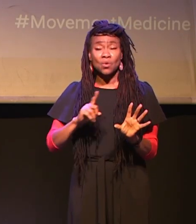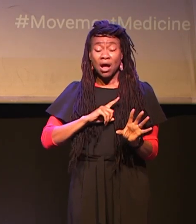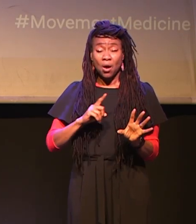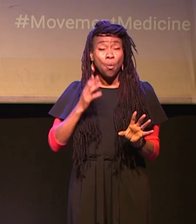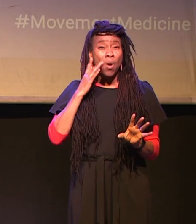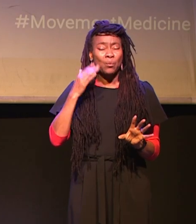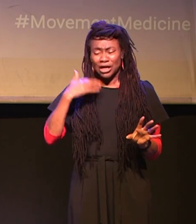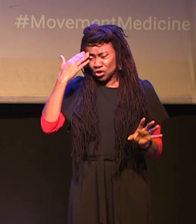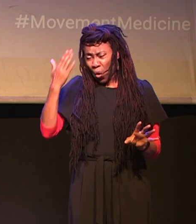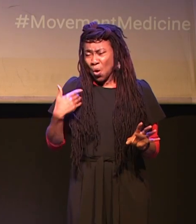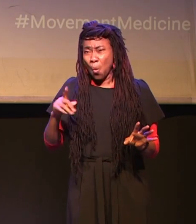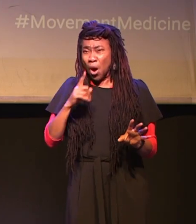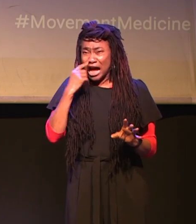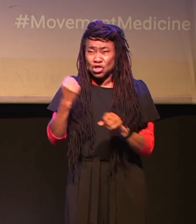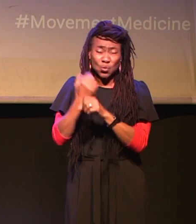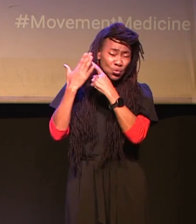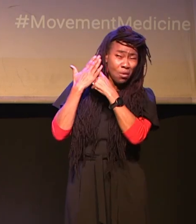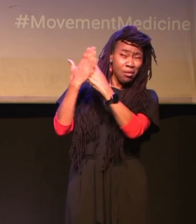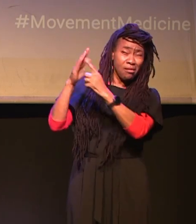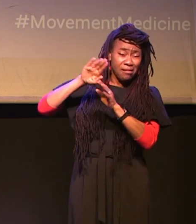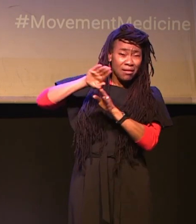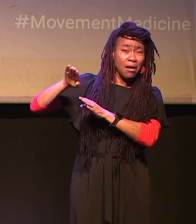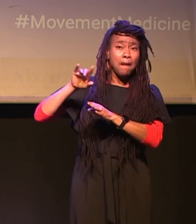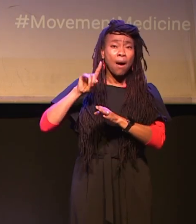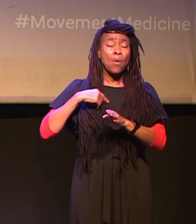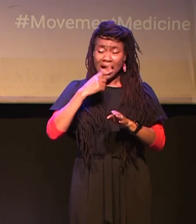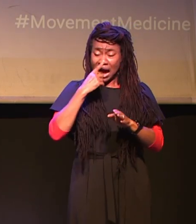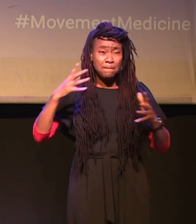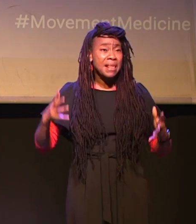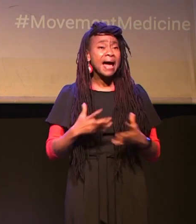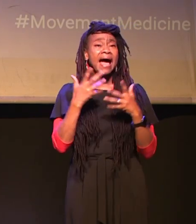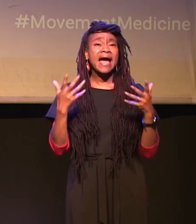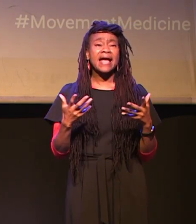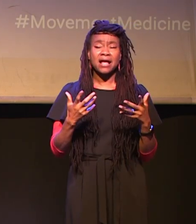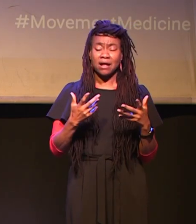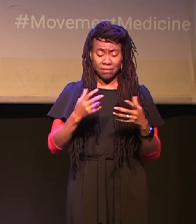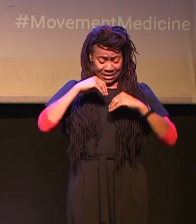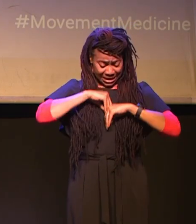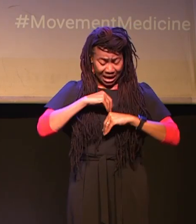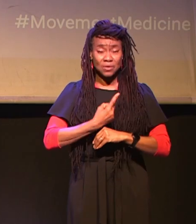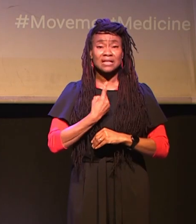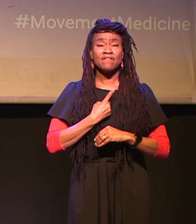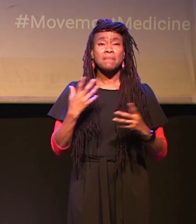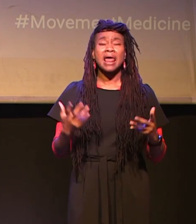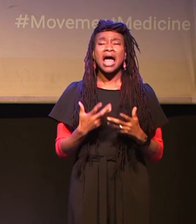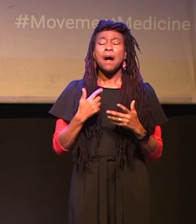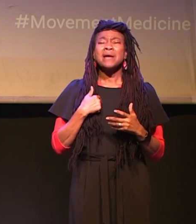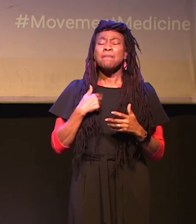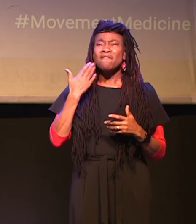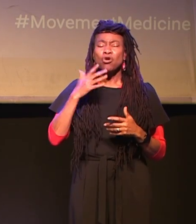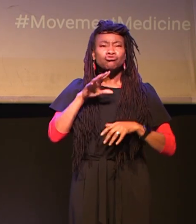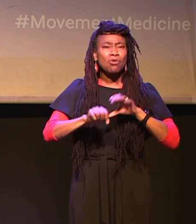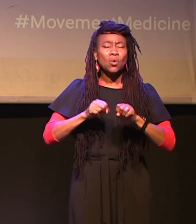can do, but also to find new shapes in ourselves. And something I've struggled to say, but I want to name it here as a